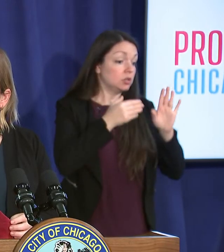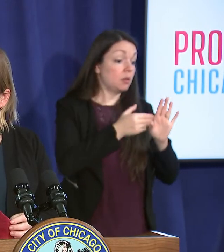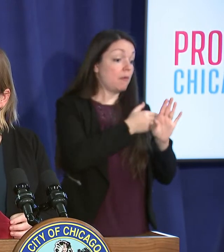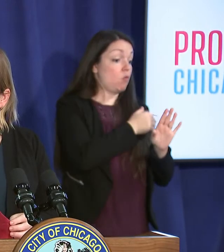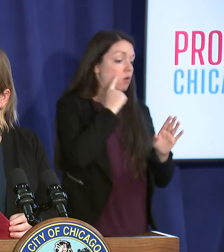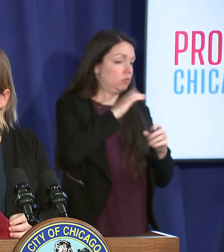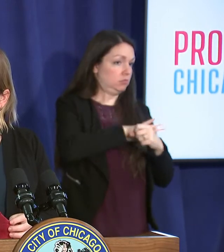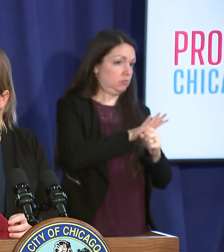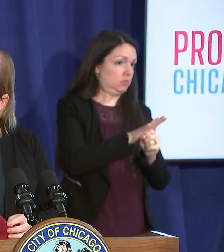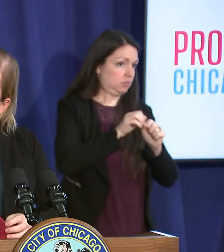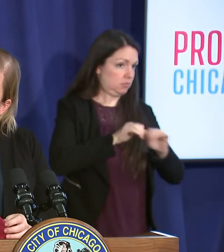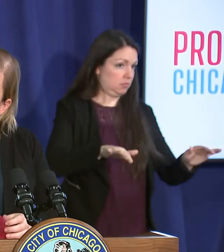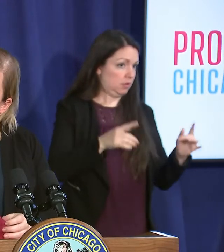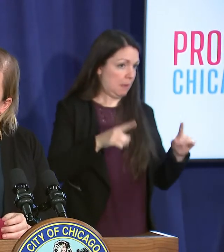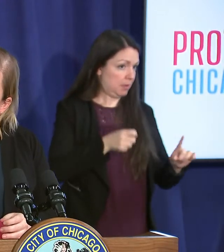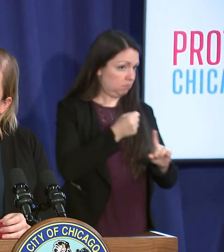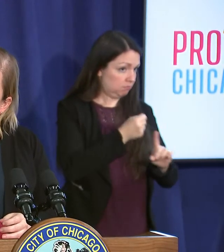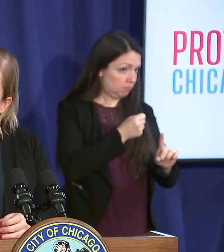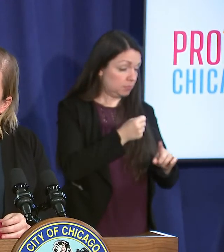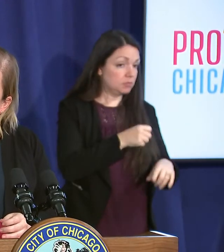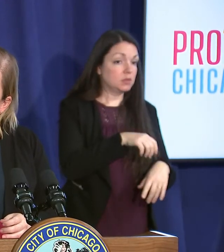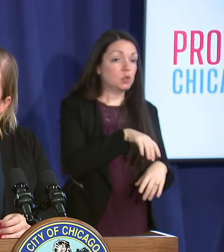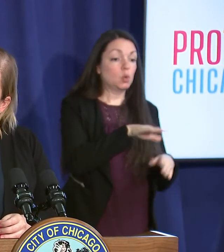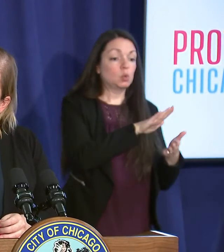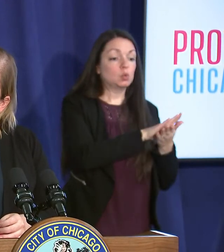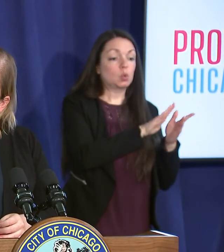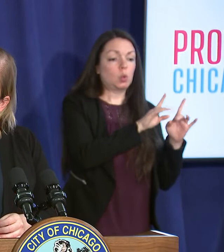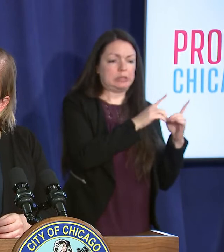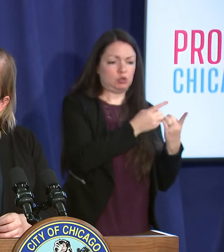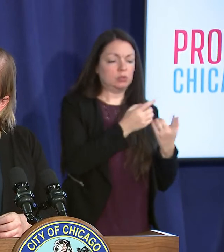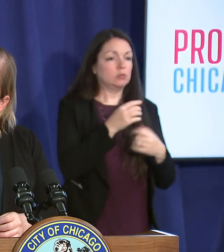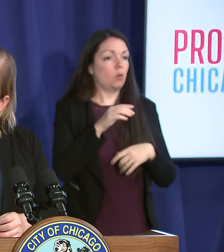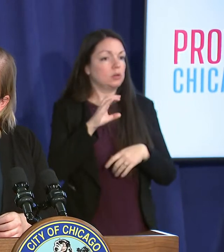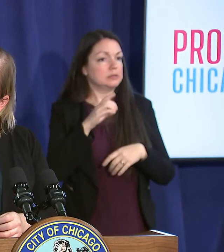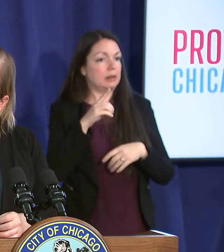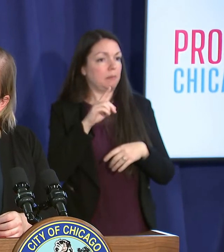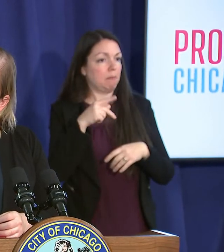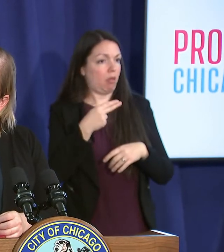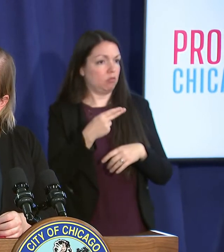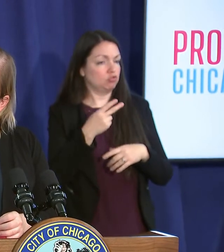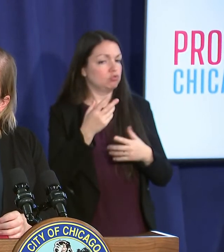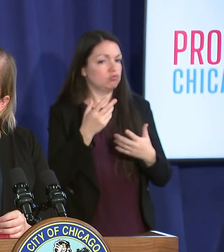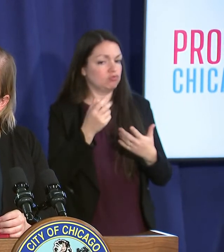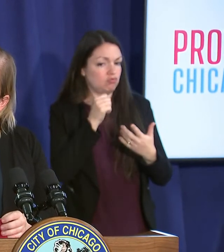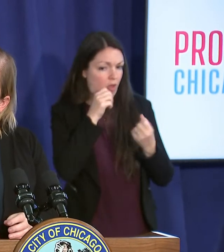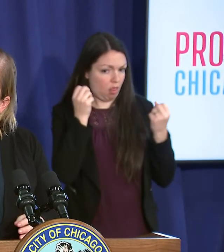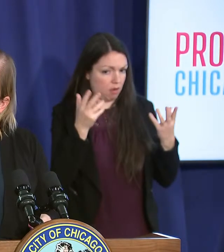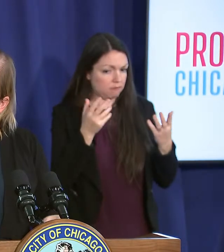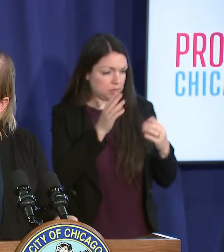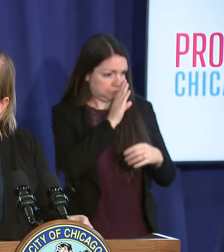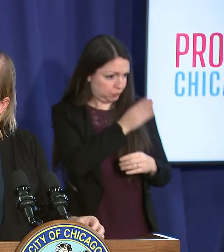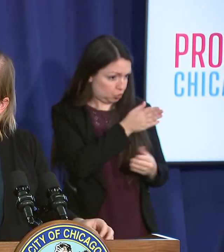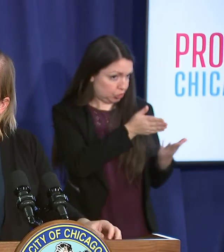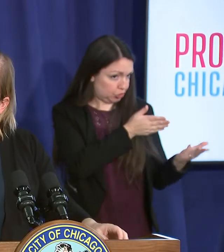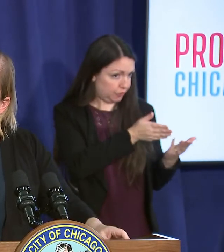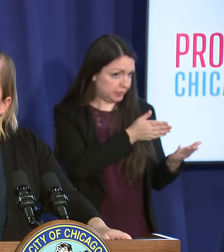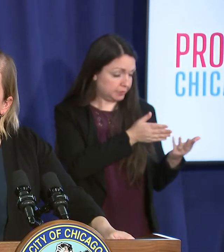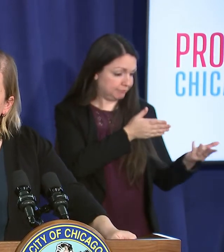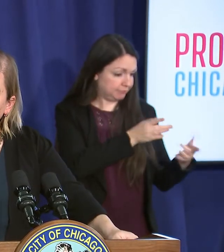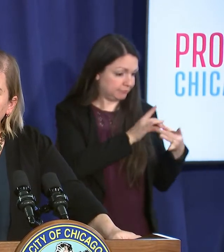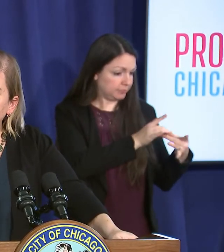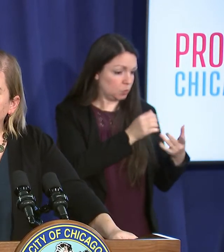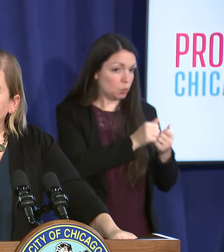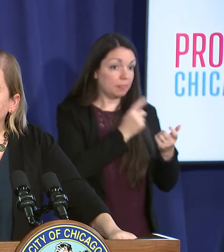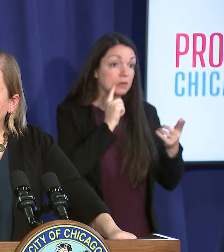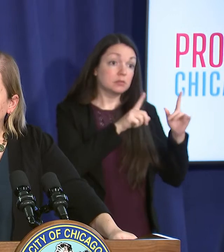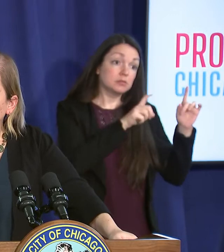pandemic, neither the school district nor CDPH did that much direct service. And now there's a lot of direct service, between